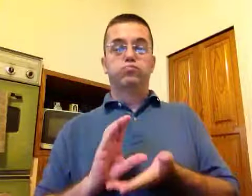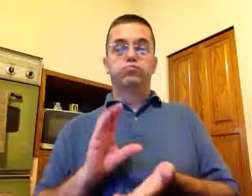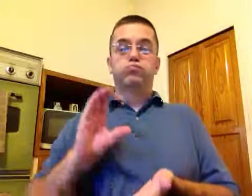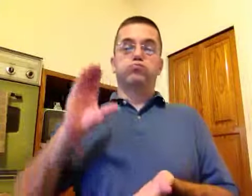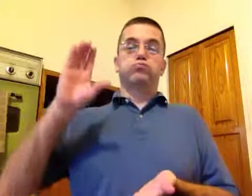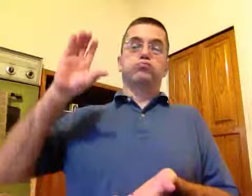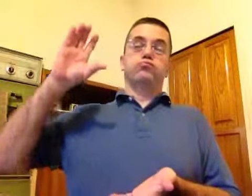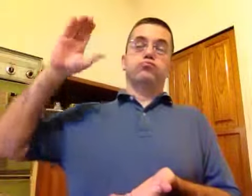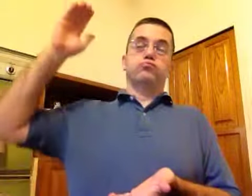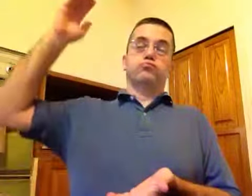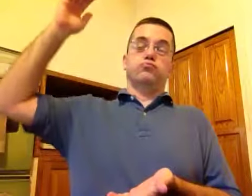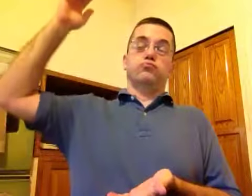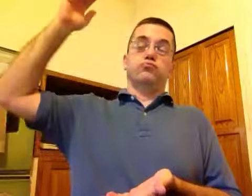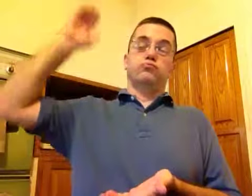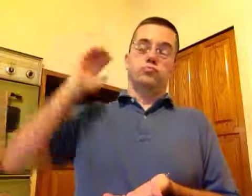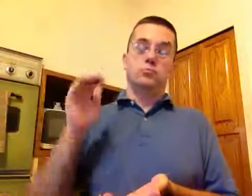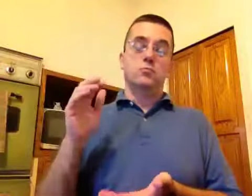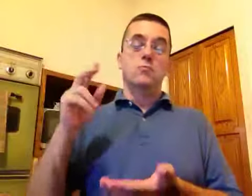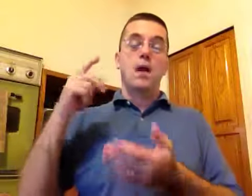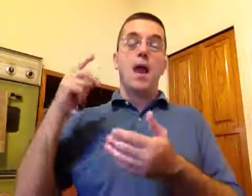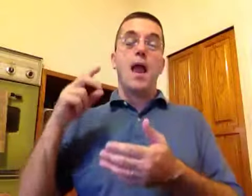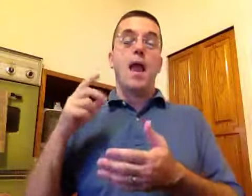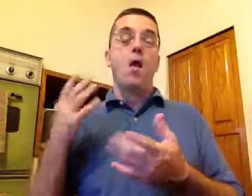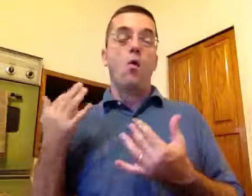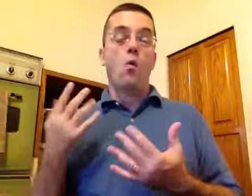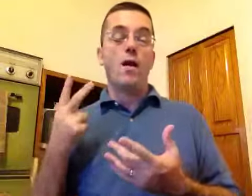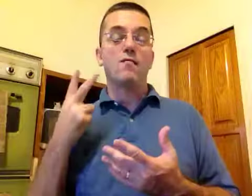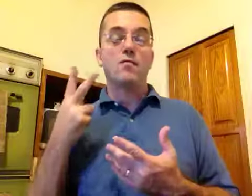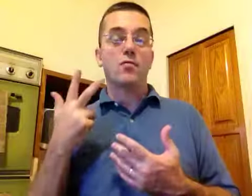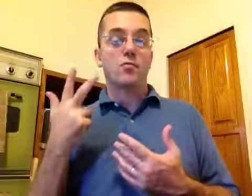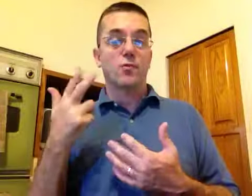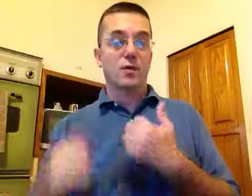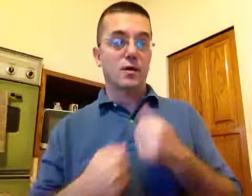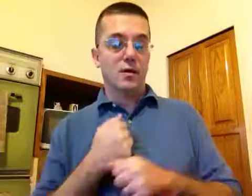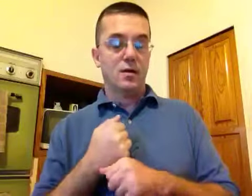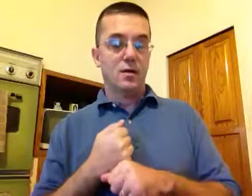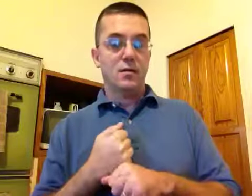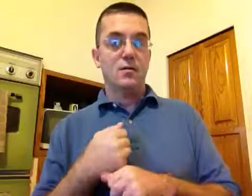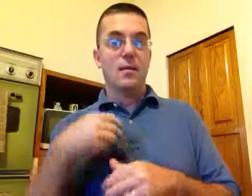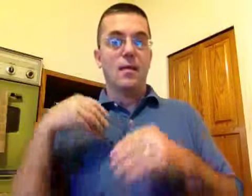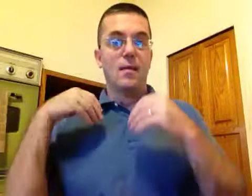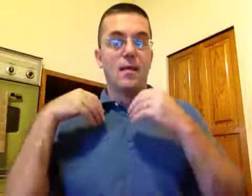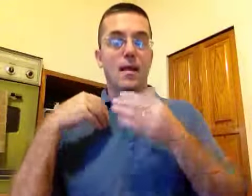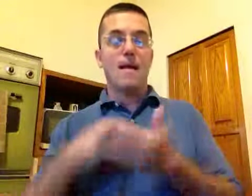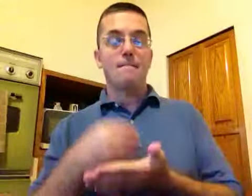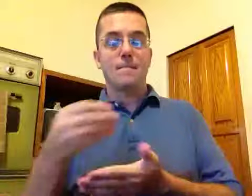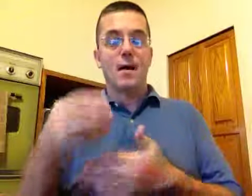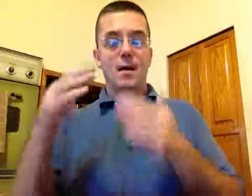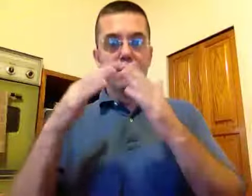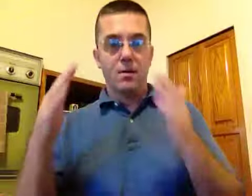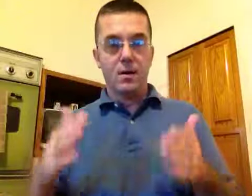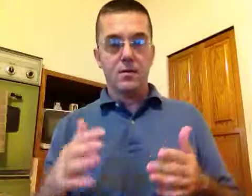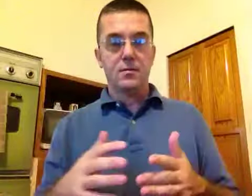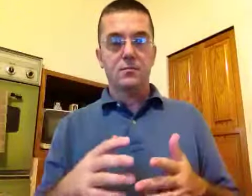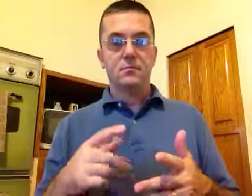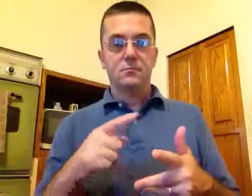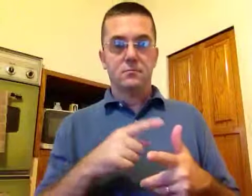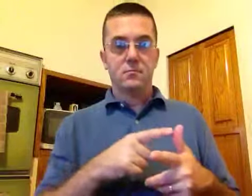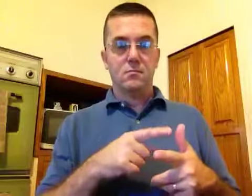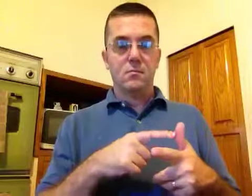property and then be able to buy in about 3 years and do it with style. That's probably your best move. Your next best move would be to keep the house, sell